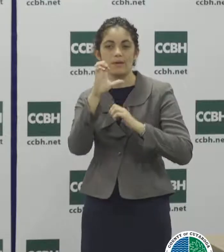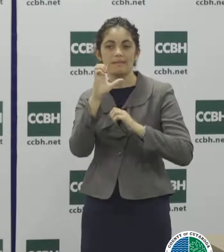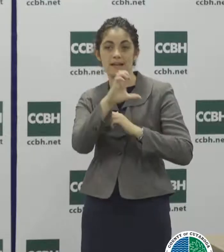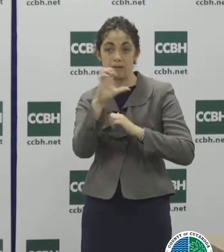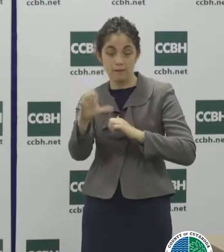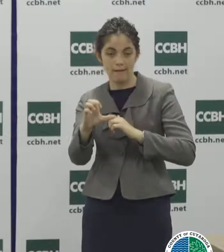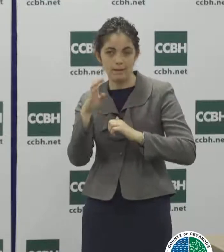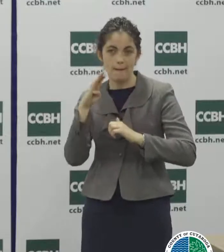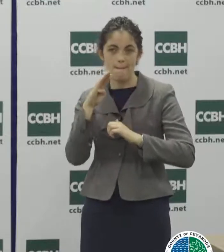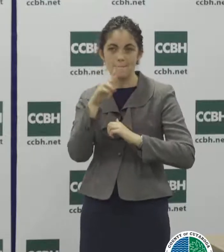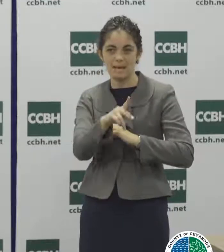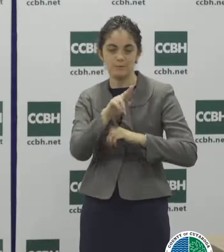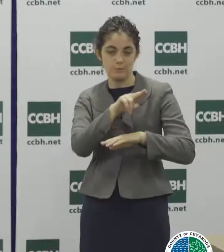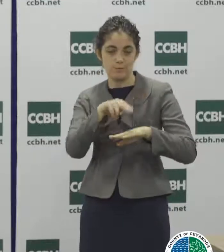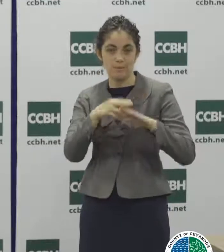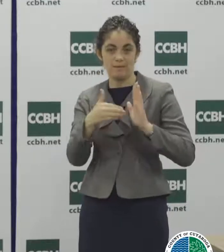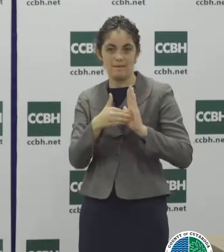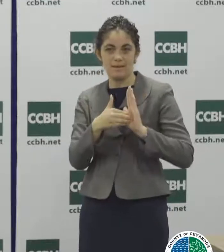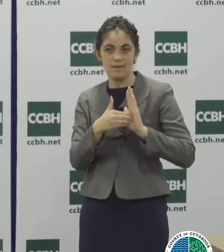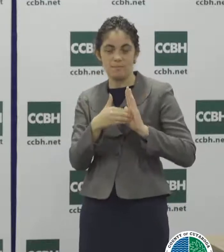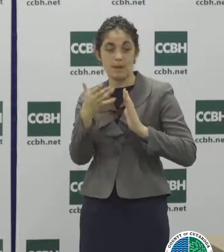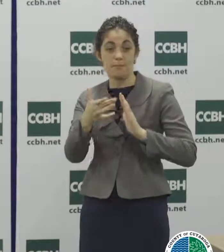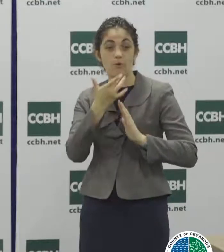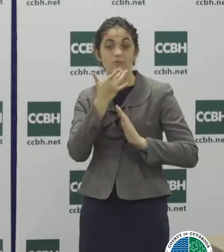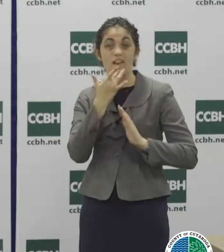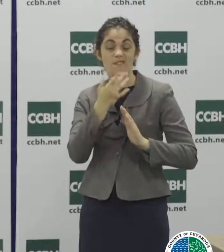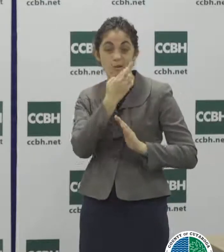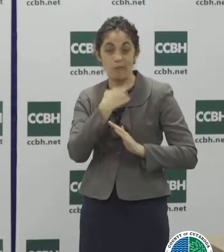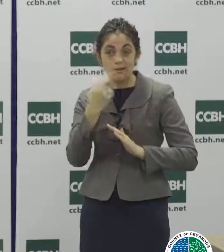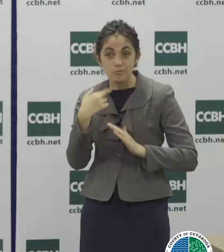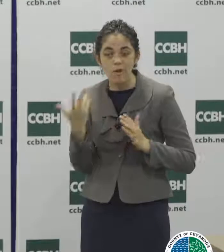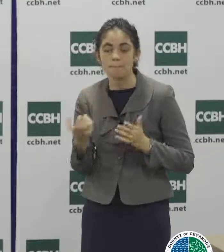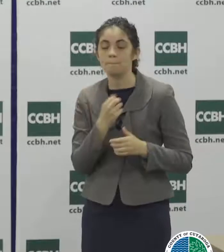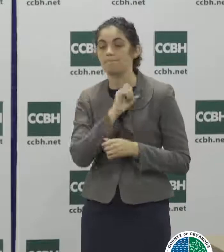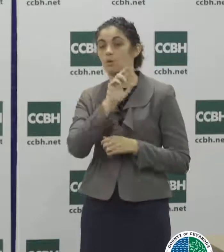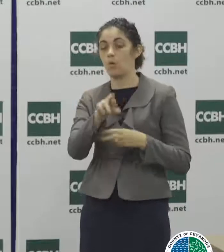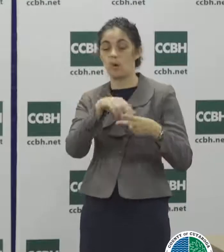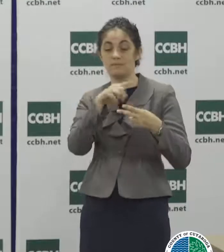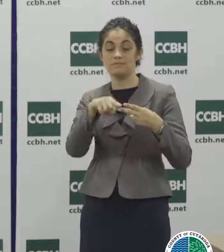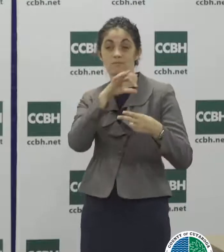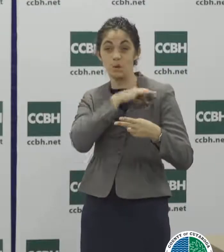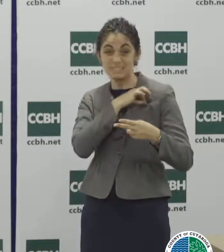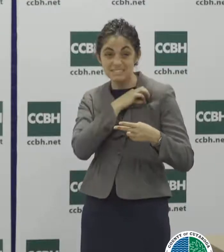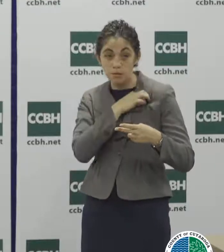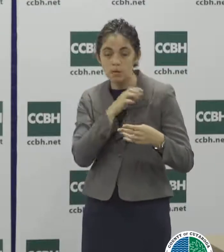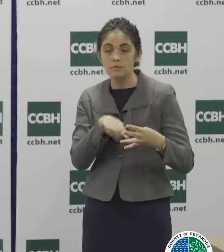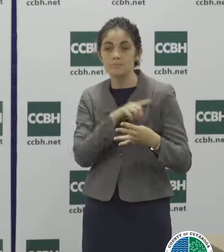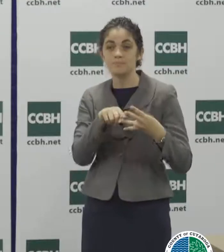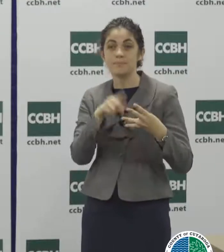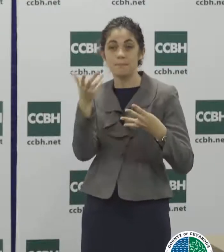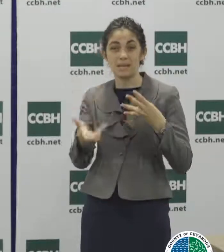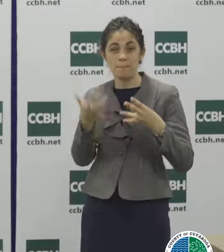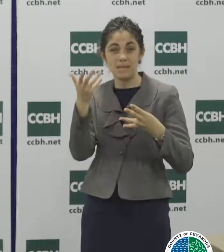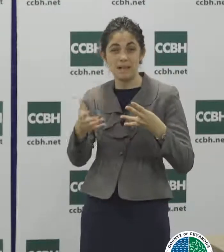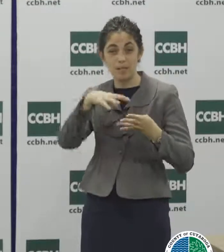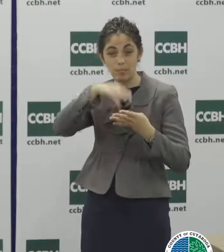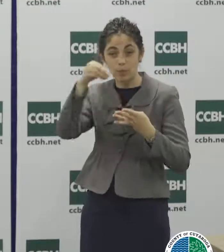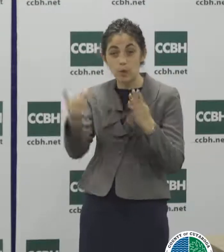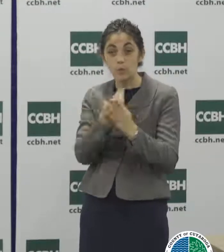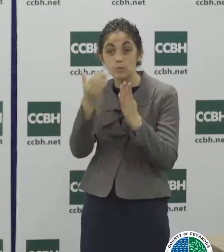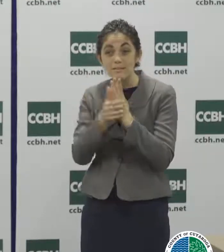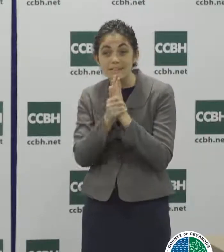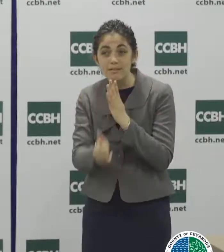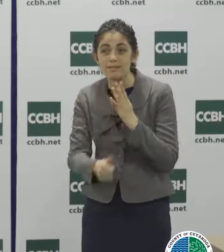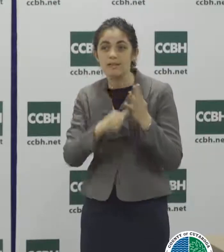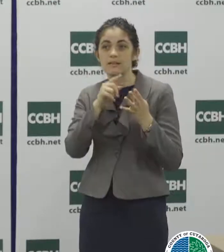back. That can be going out to your favorite restaurant, or it can be volunteering, or it can be learning a new